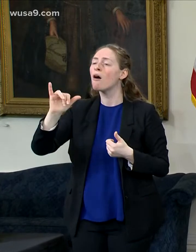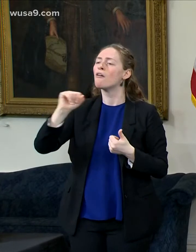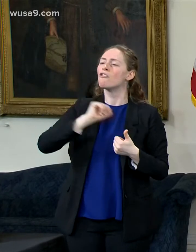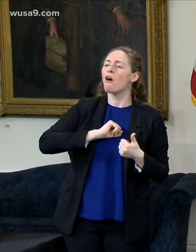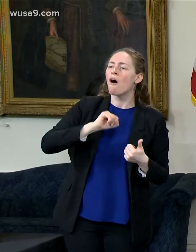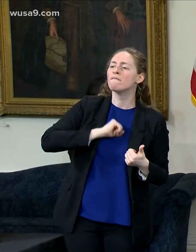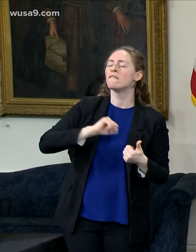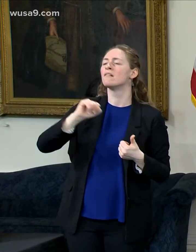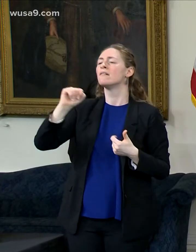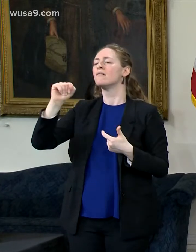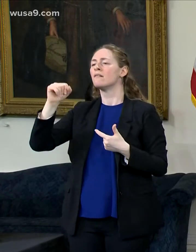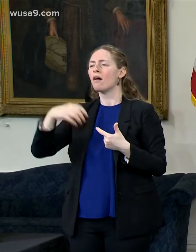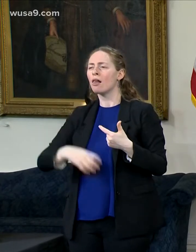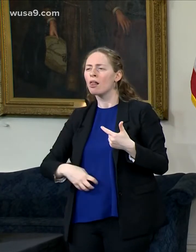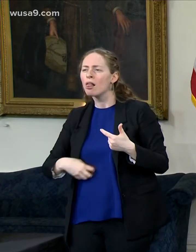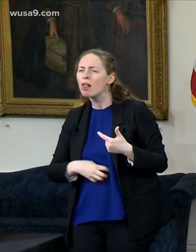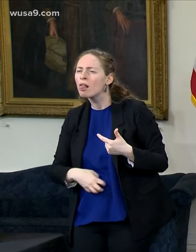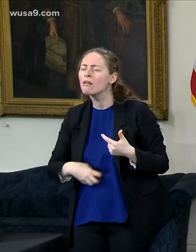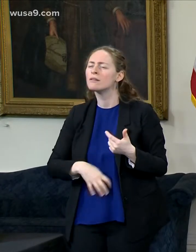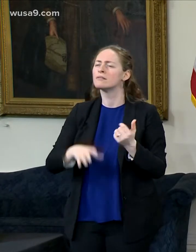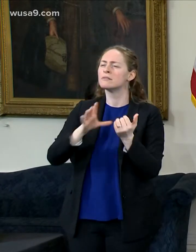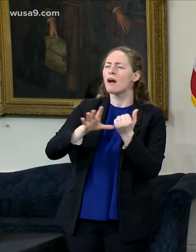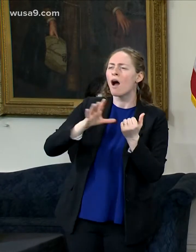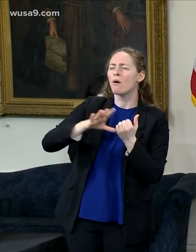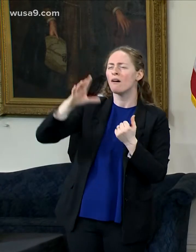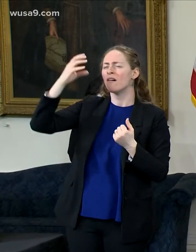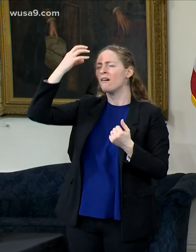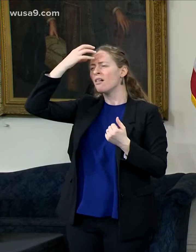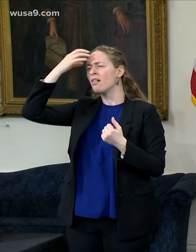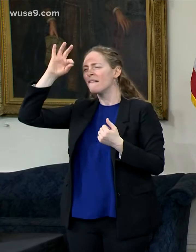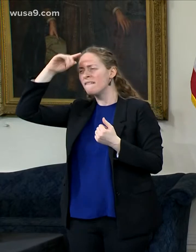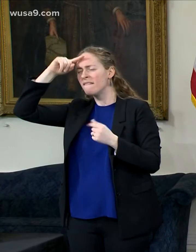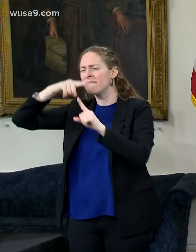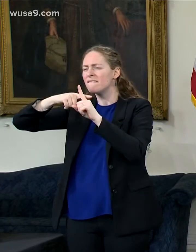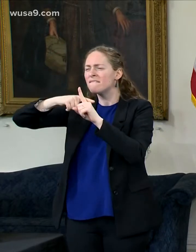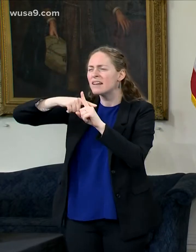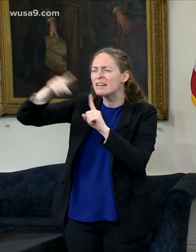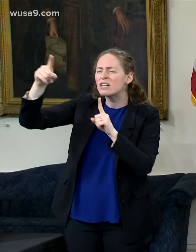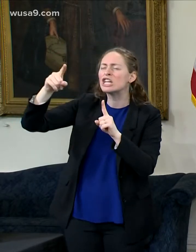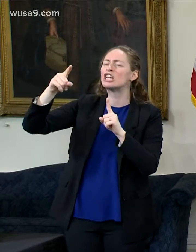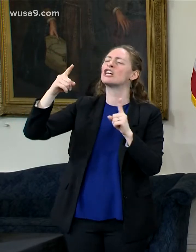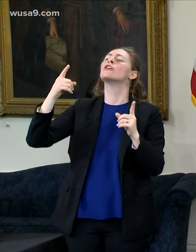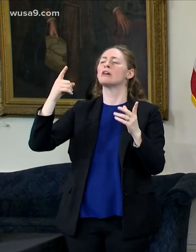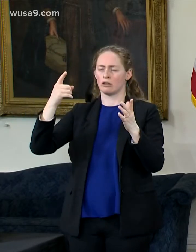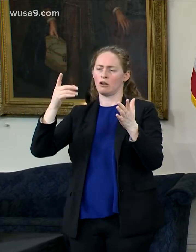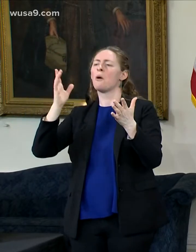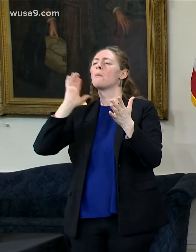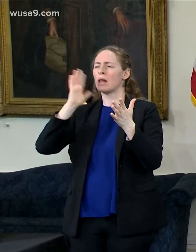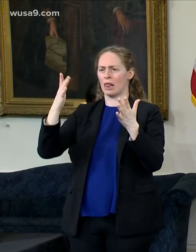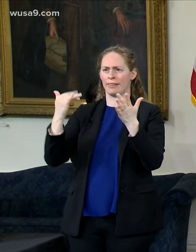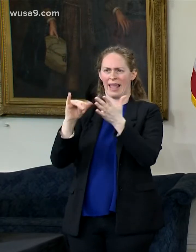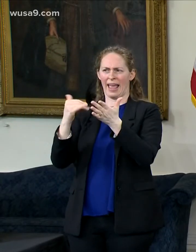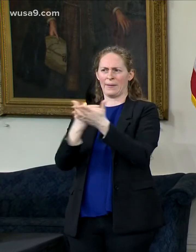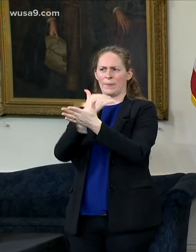intestinal issues rather than respiratory issues. So we're keeping an eye on those. We're testing the